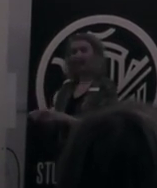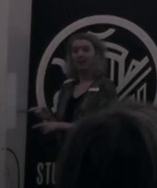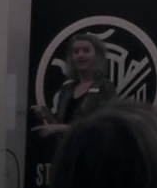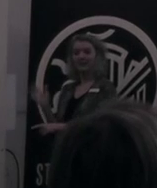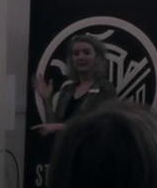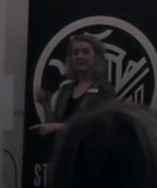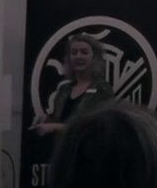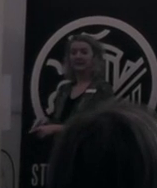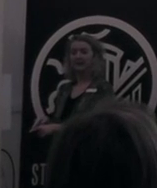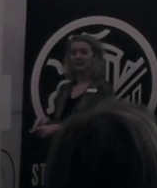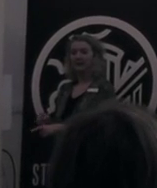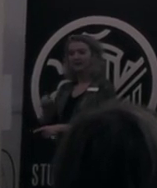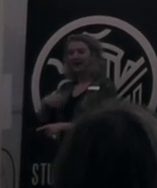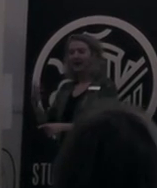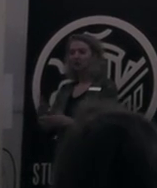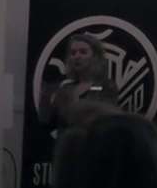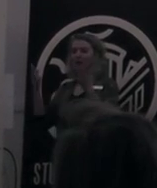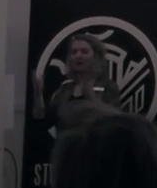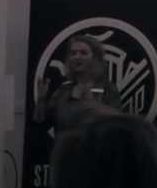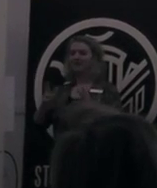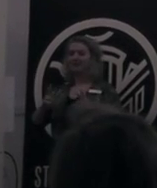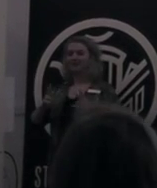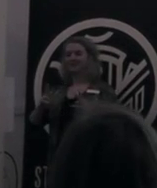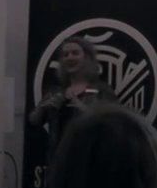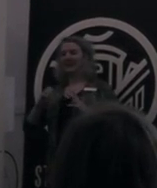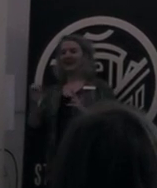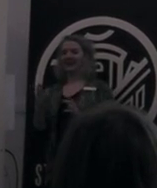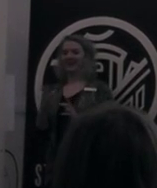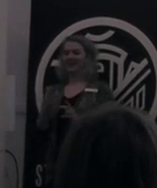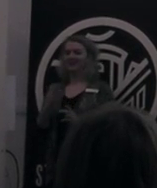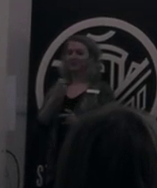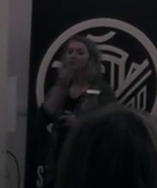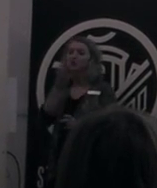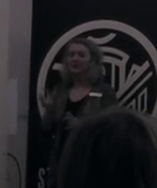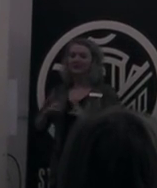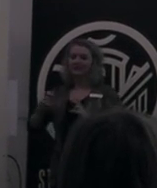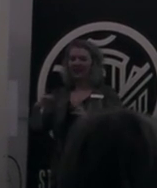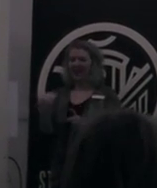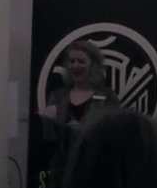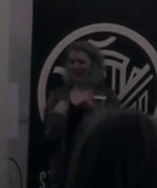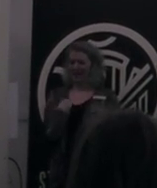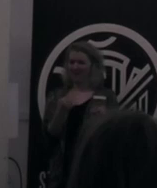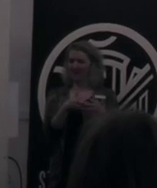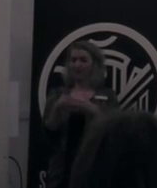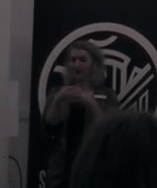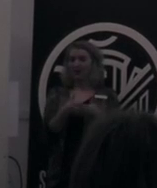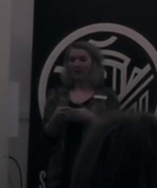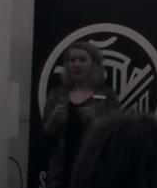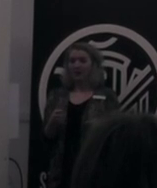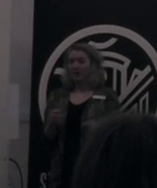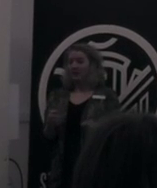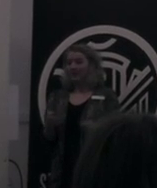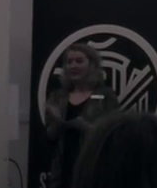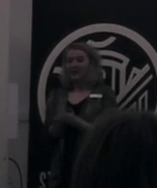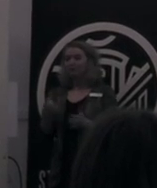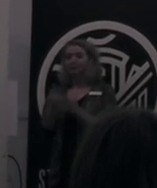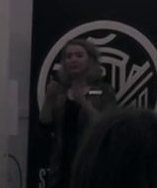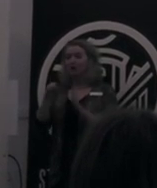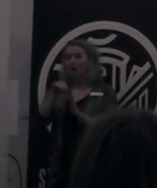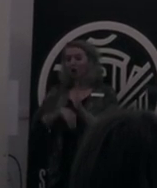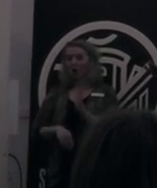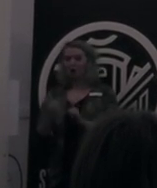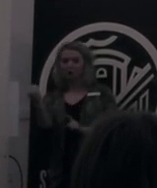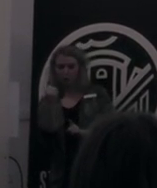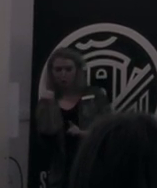We have a big freedom of speech in the United States, so you can, as long as, you know, it's not against the law to threaten someone with death, you just